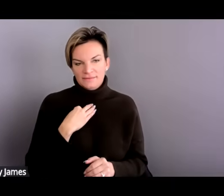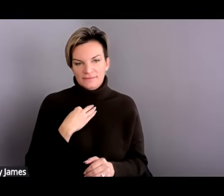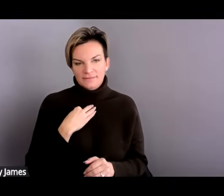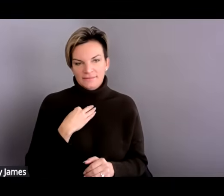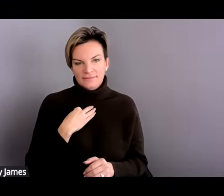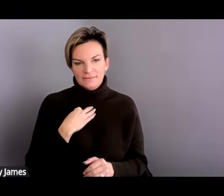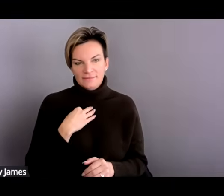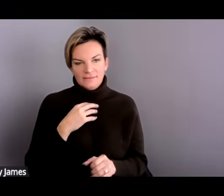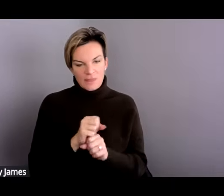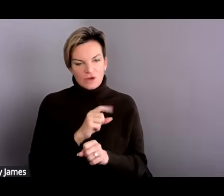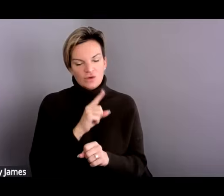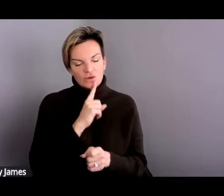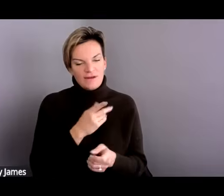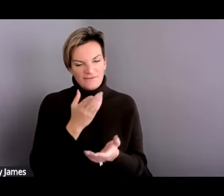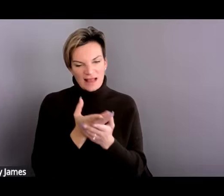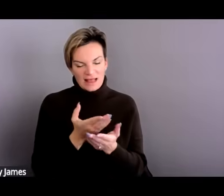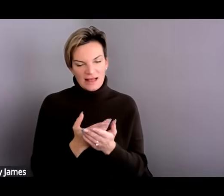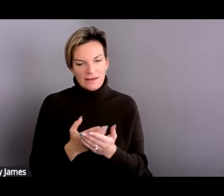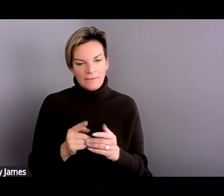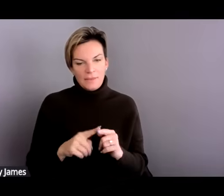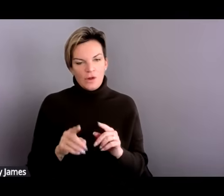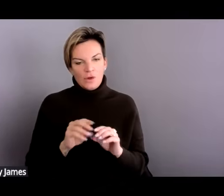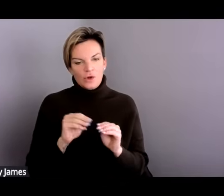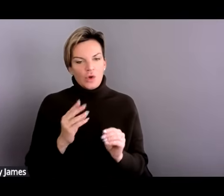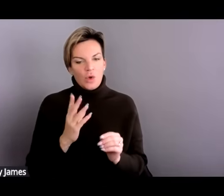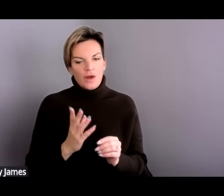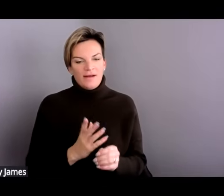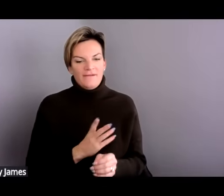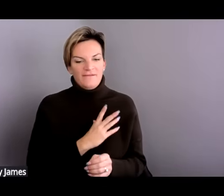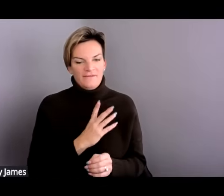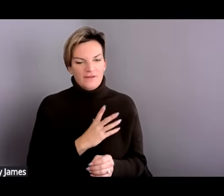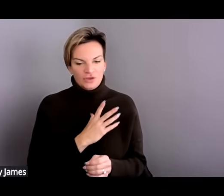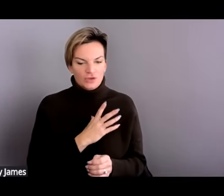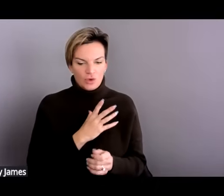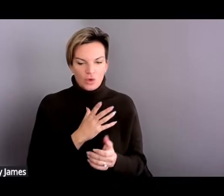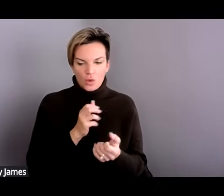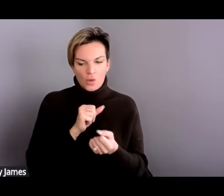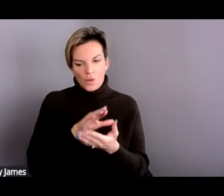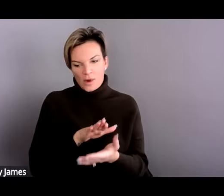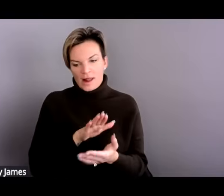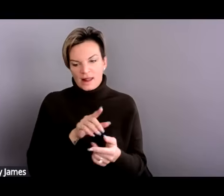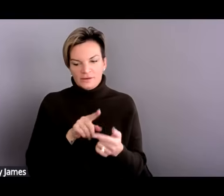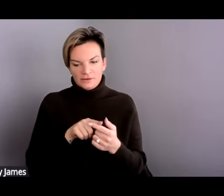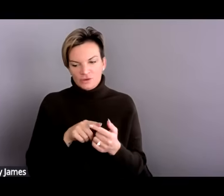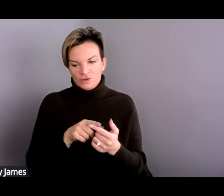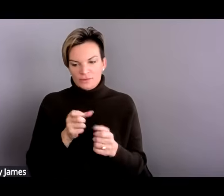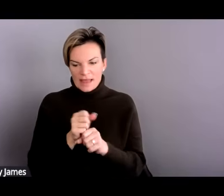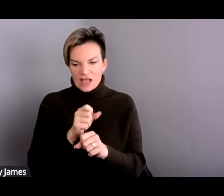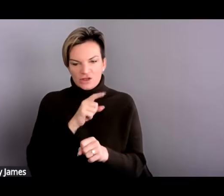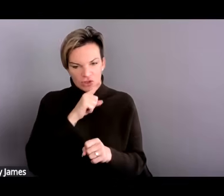ensure the validity of their signatures, but they have no official means for doing it. That in itself is a